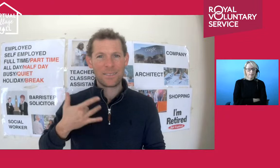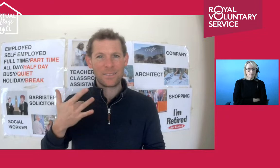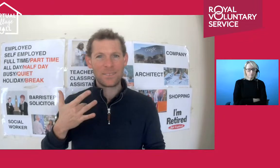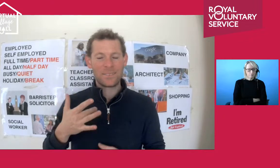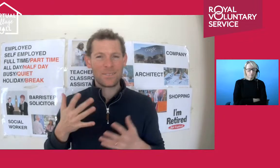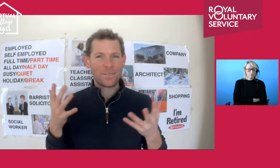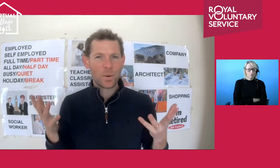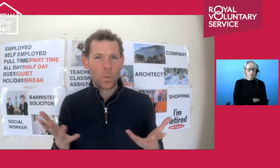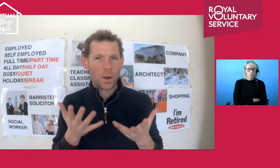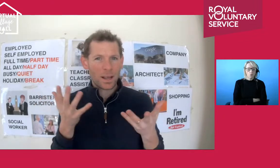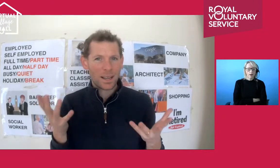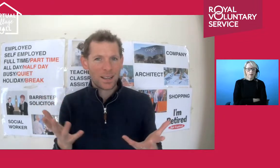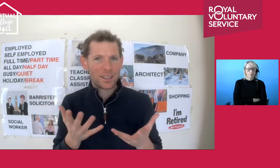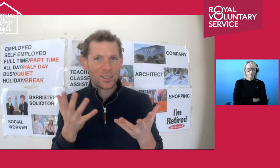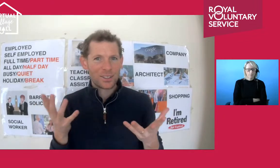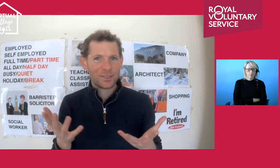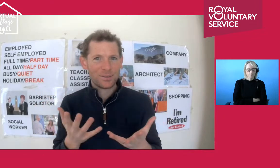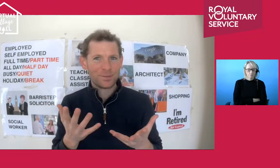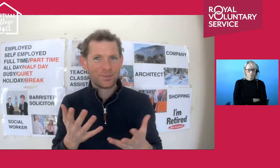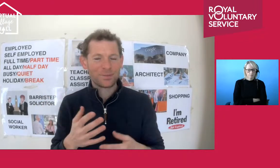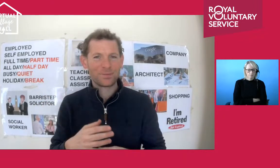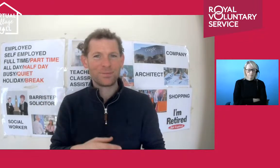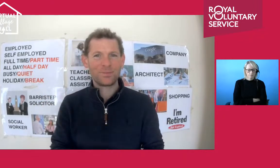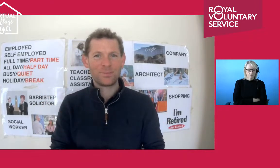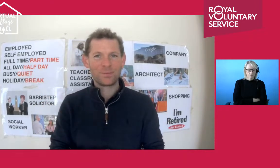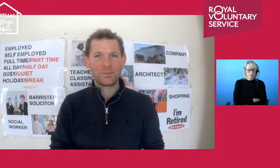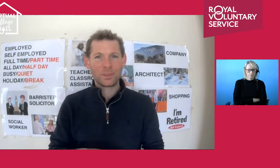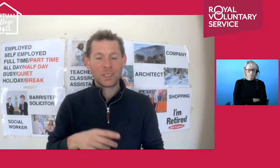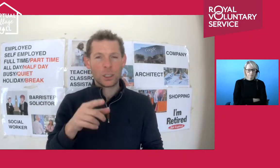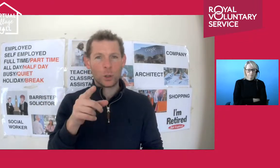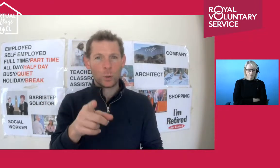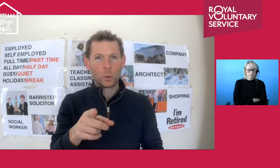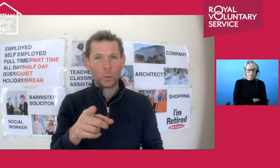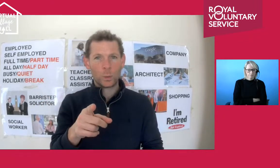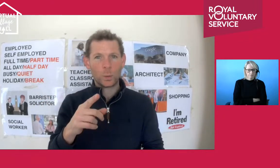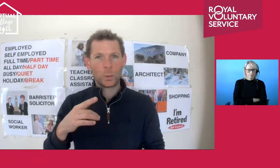You live where?